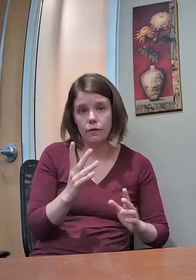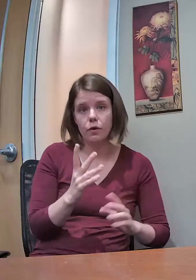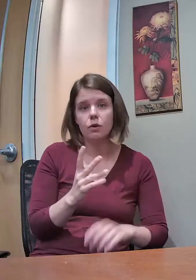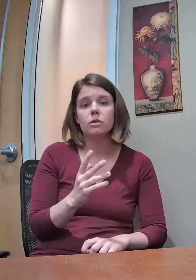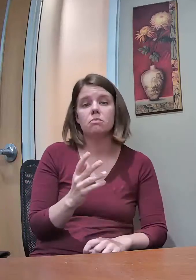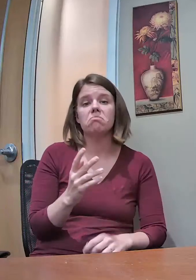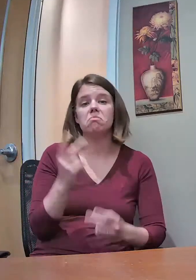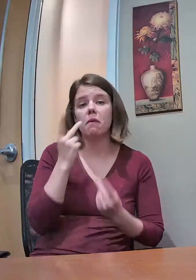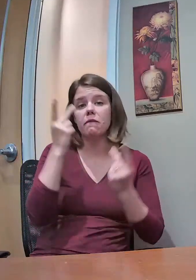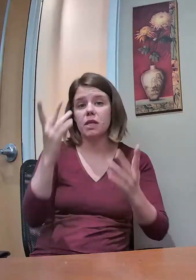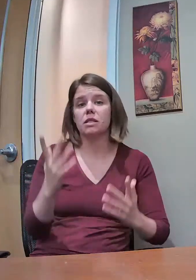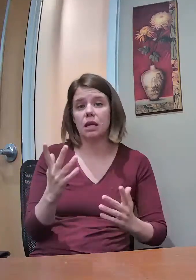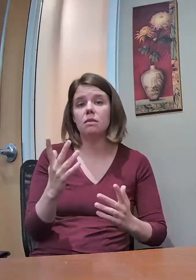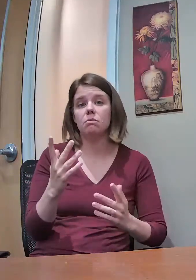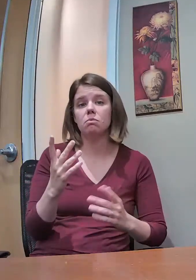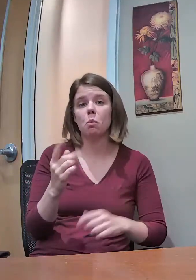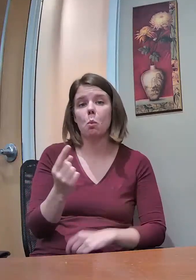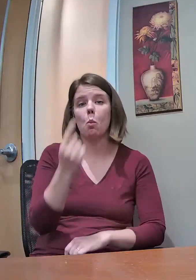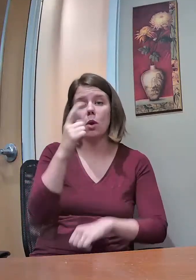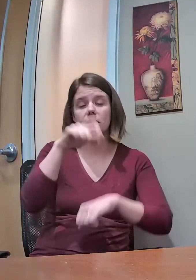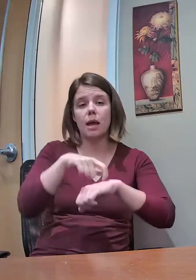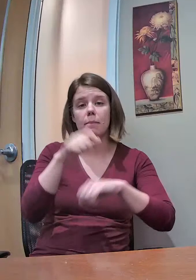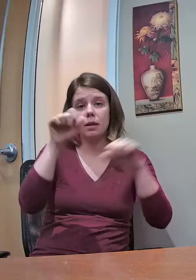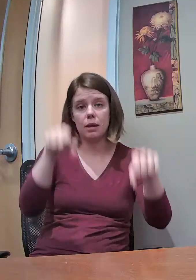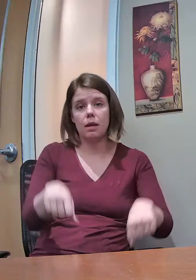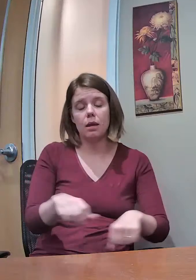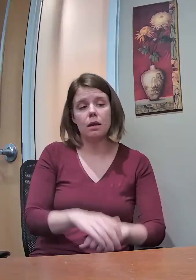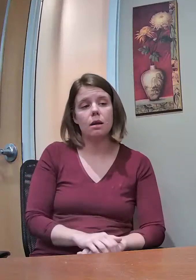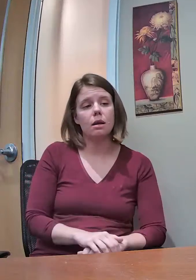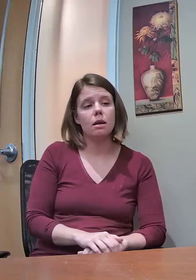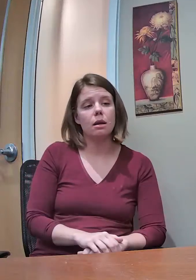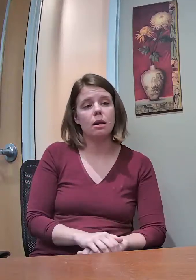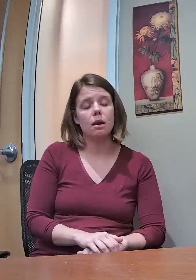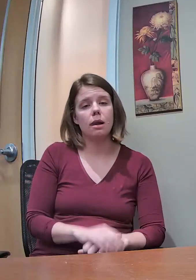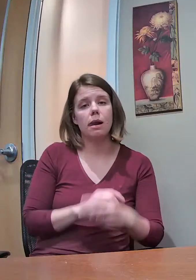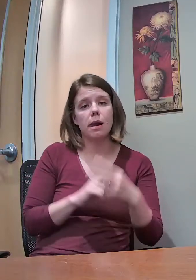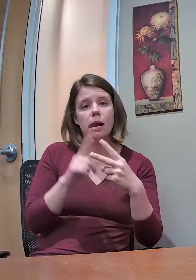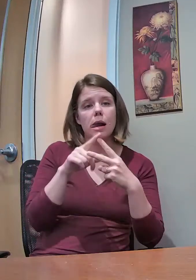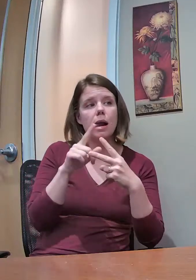home at one time, and the 2 essential caregivers